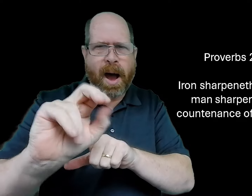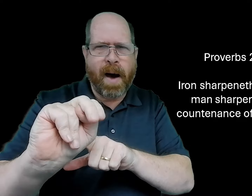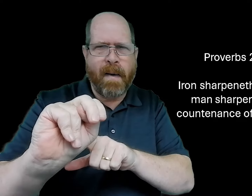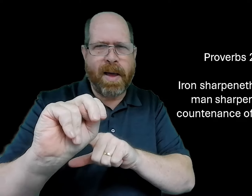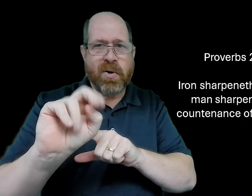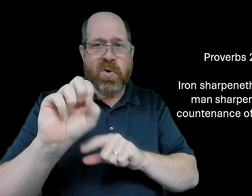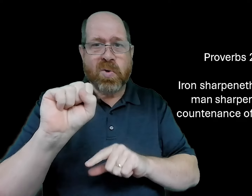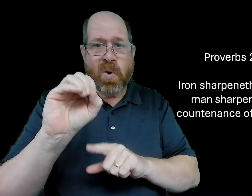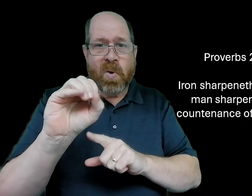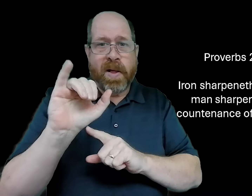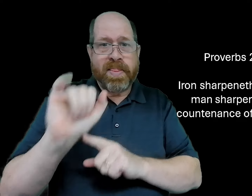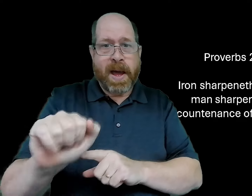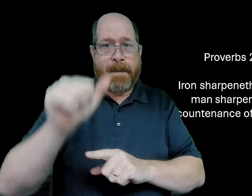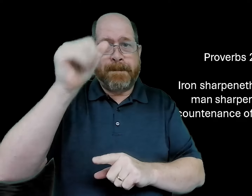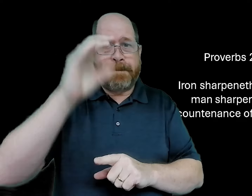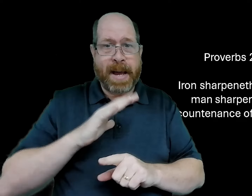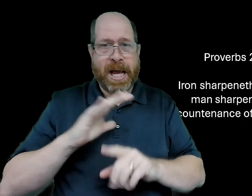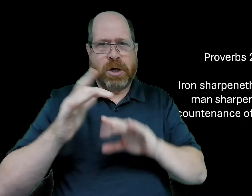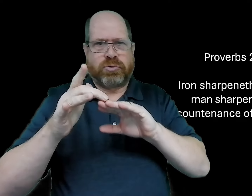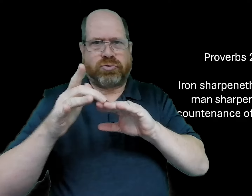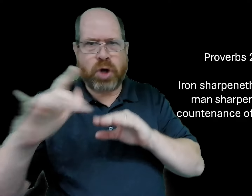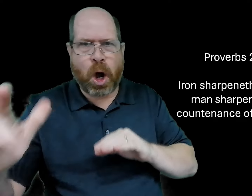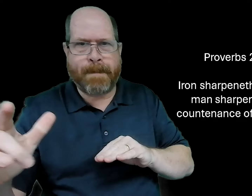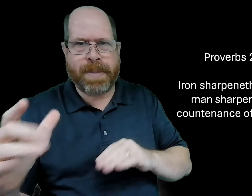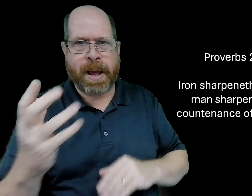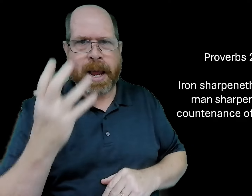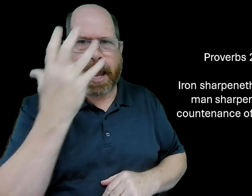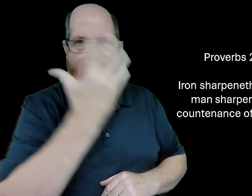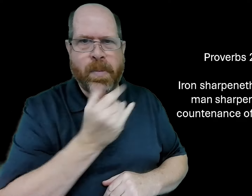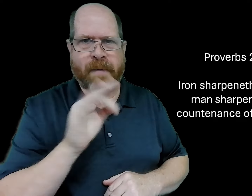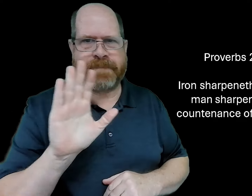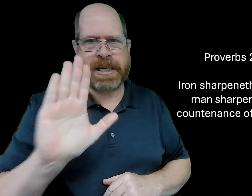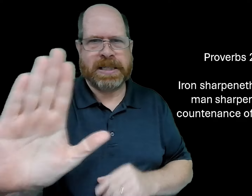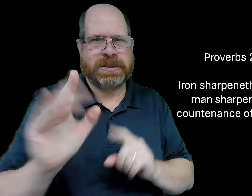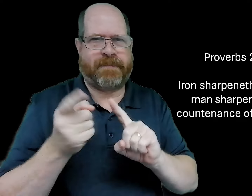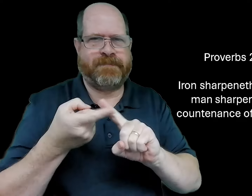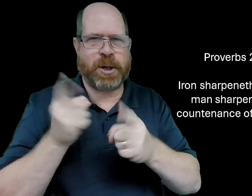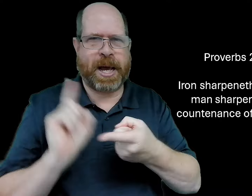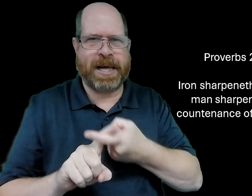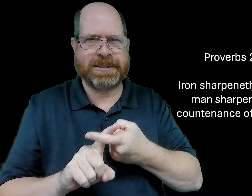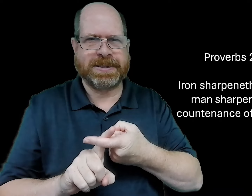iron. So a man sharpeneth the countenance of his friend."